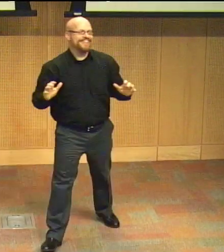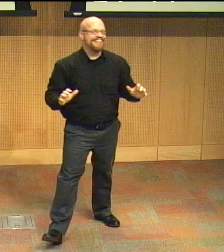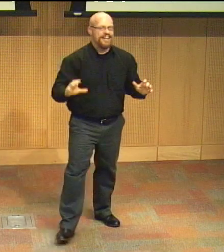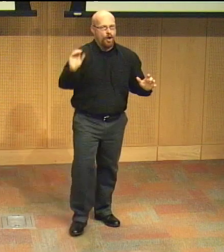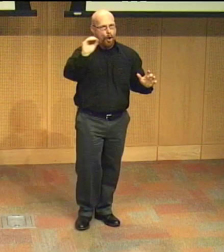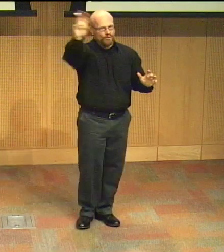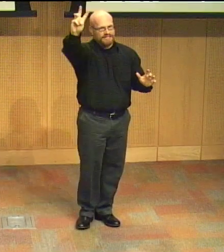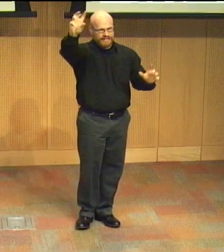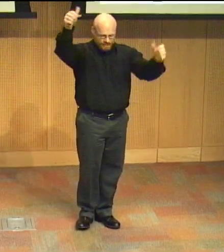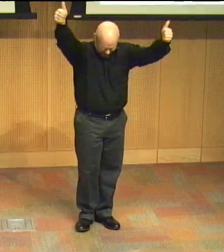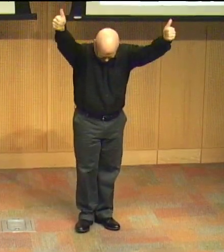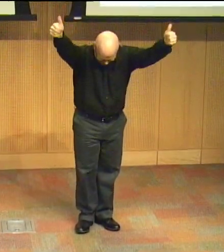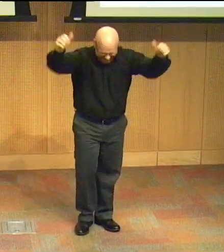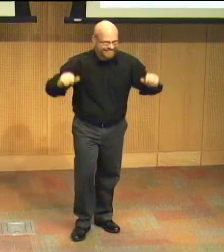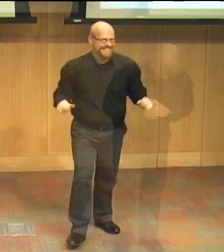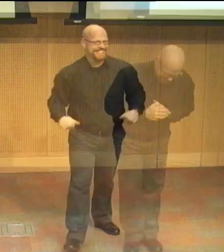yay. Go Tigers.